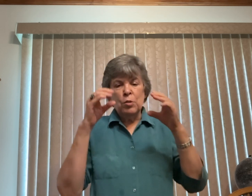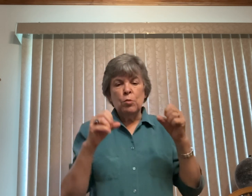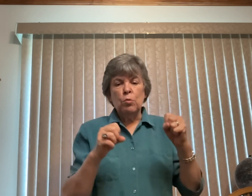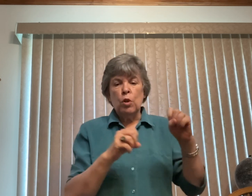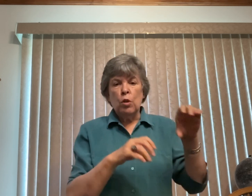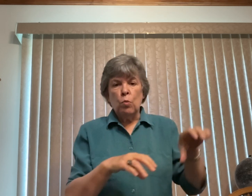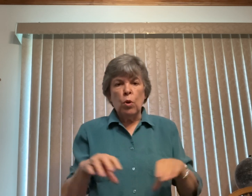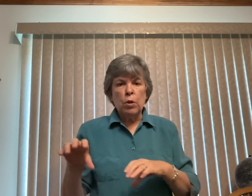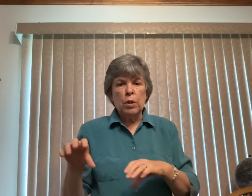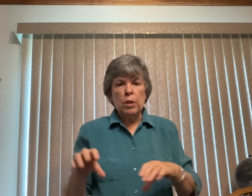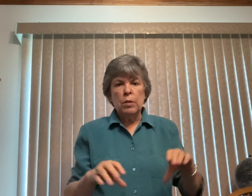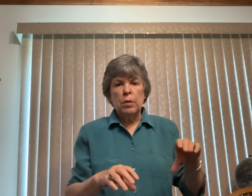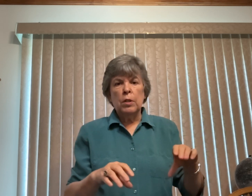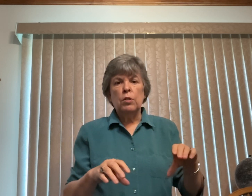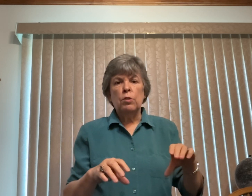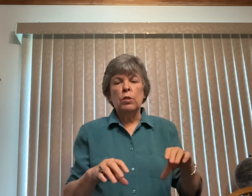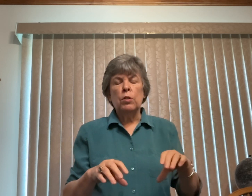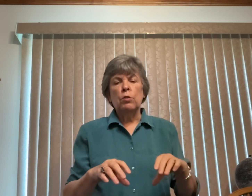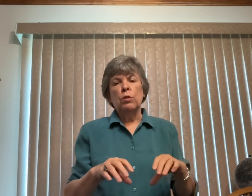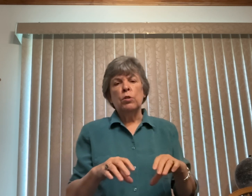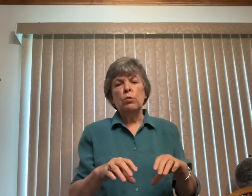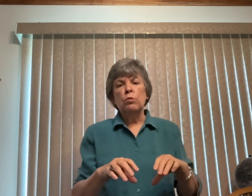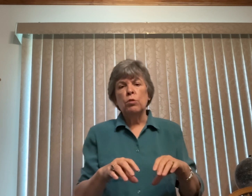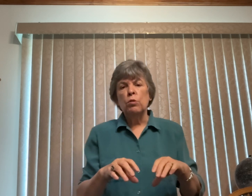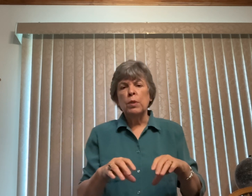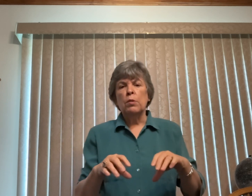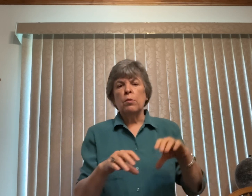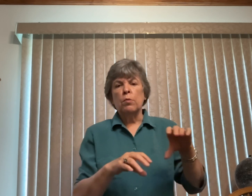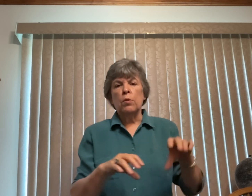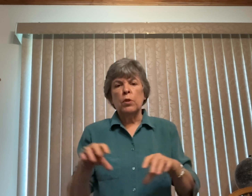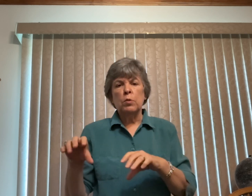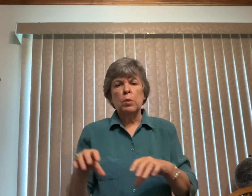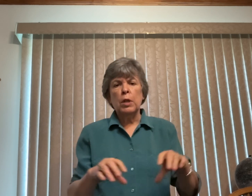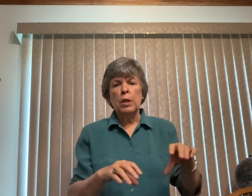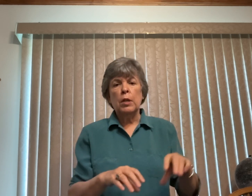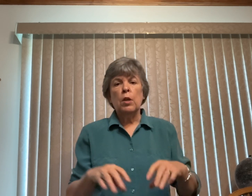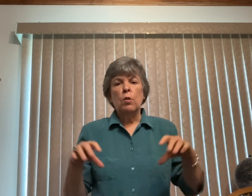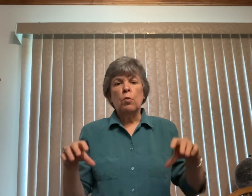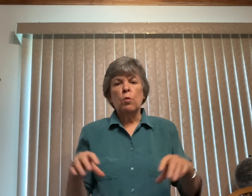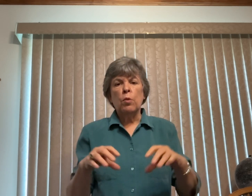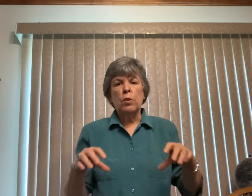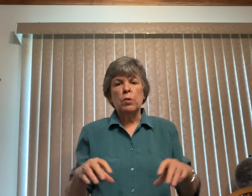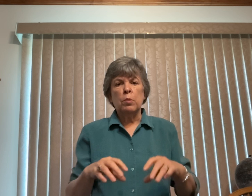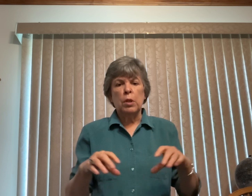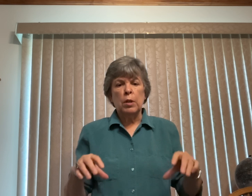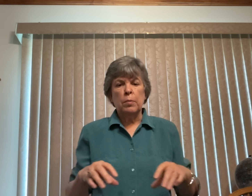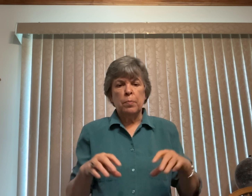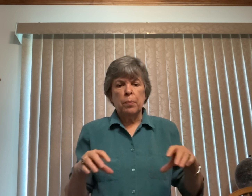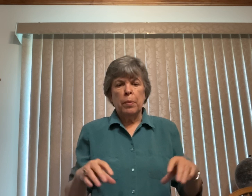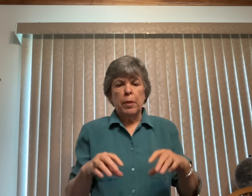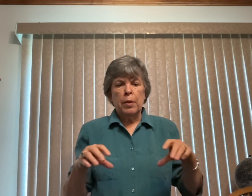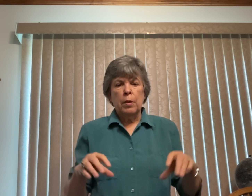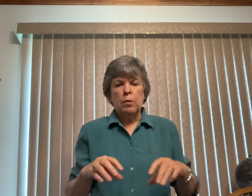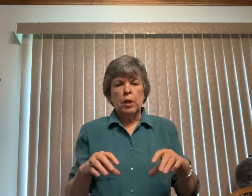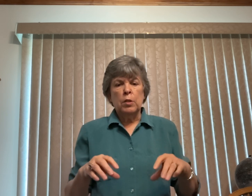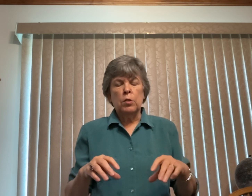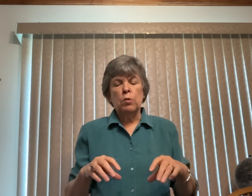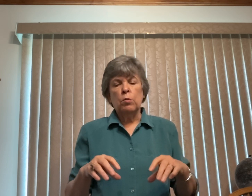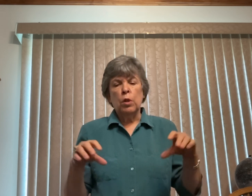to work, and you can do either this way or this way. Okay, so